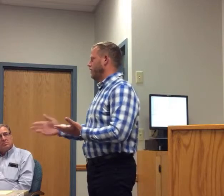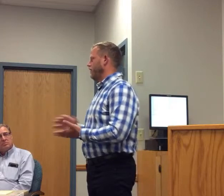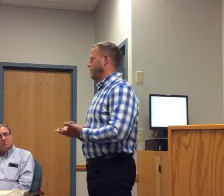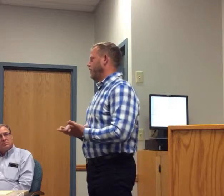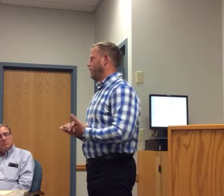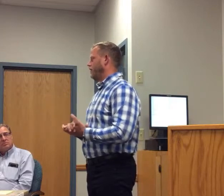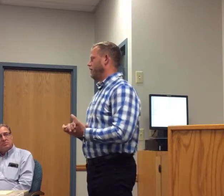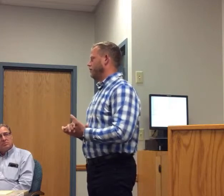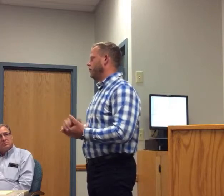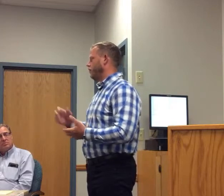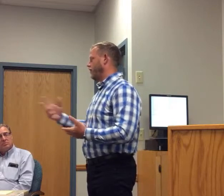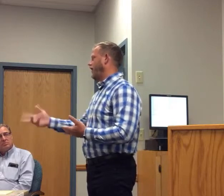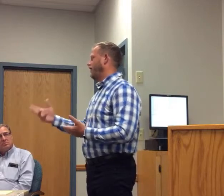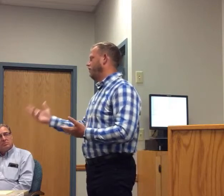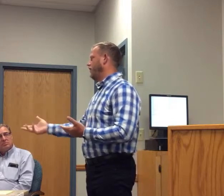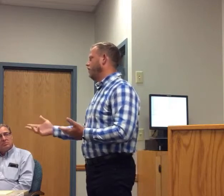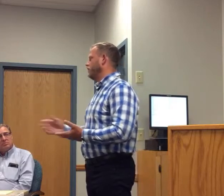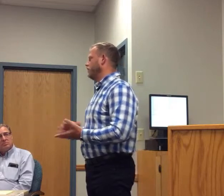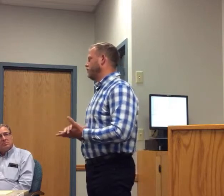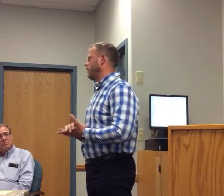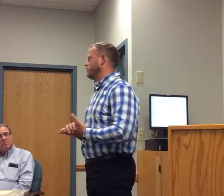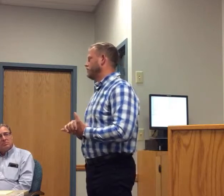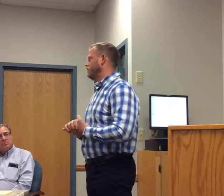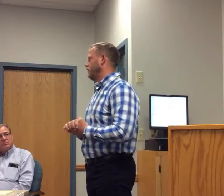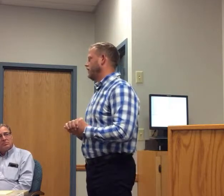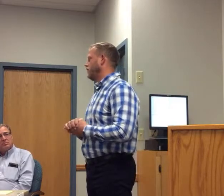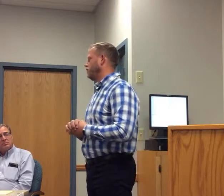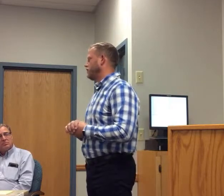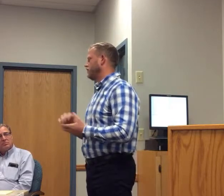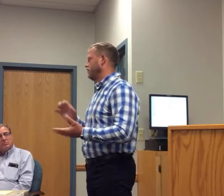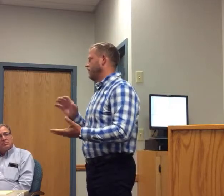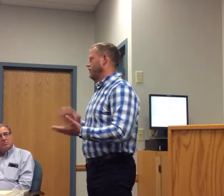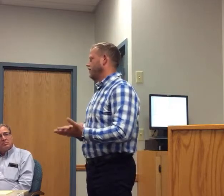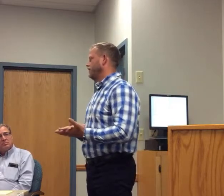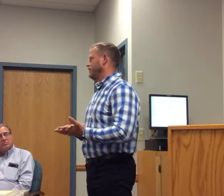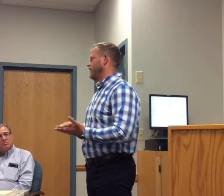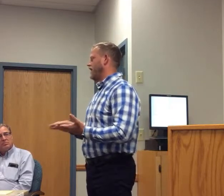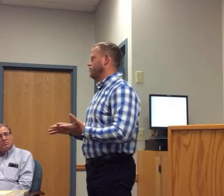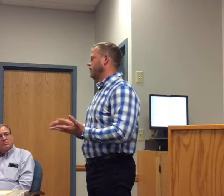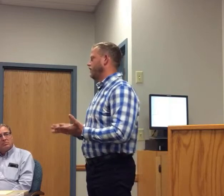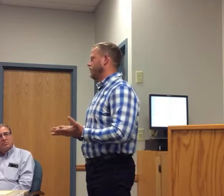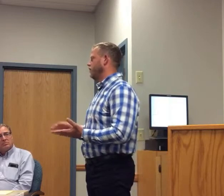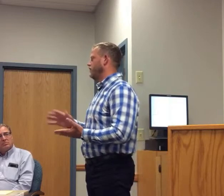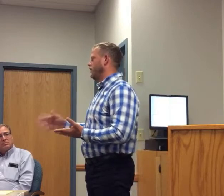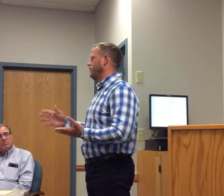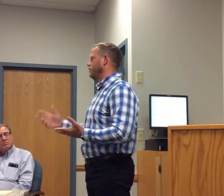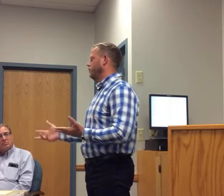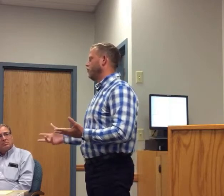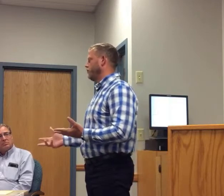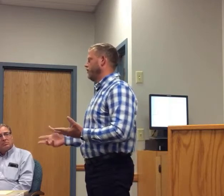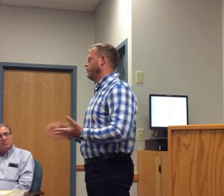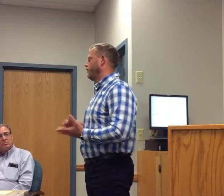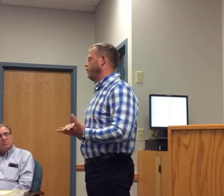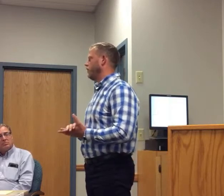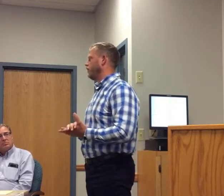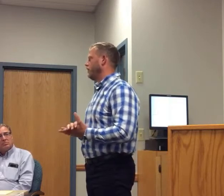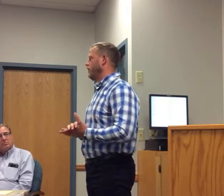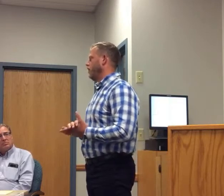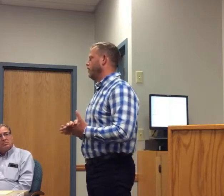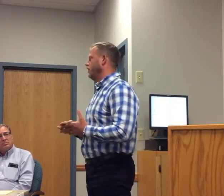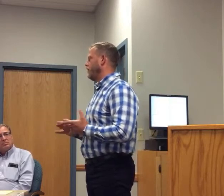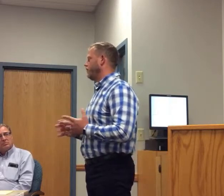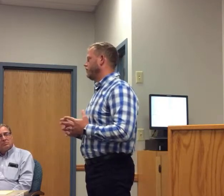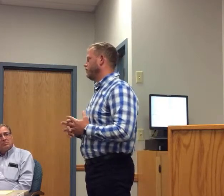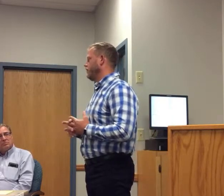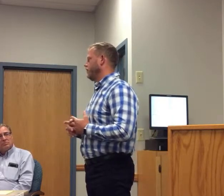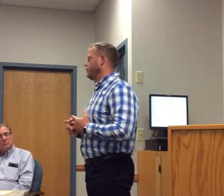think is appropriate, and in meeting with the sponsors and coaches, this is the national event that we think is appropriate for